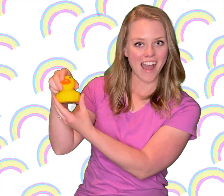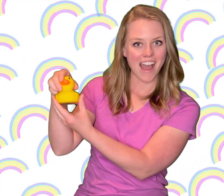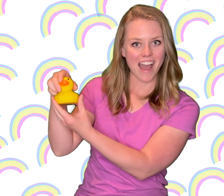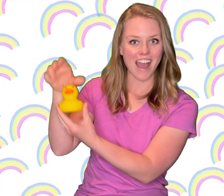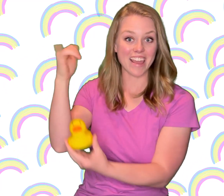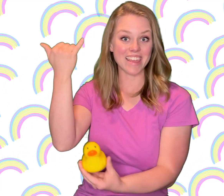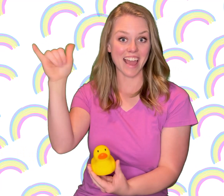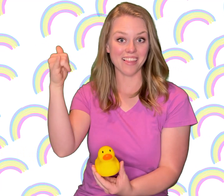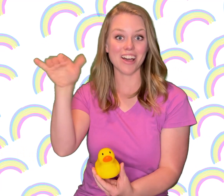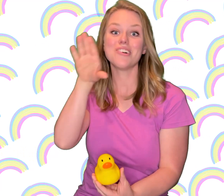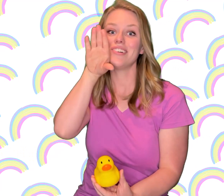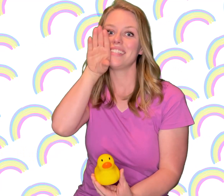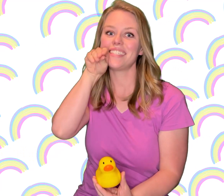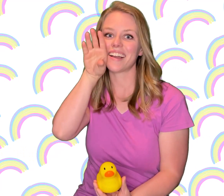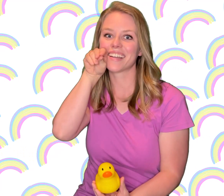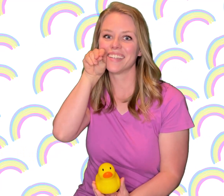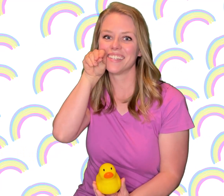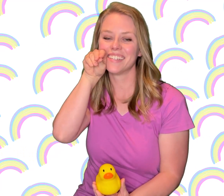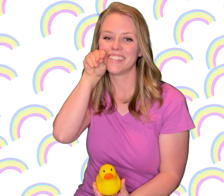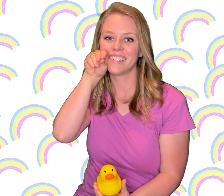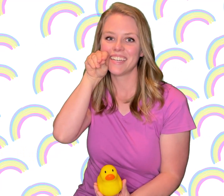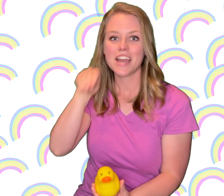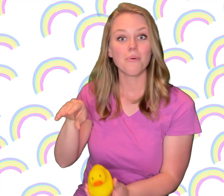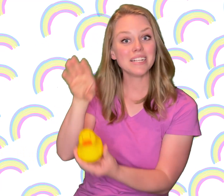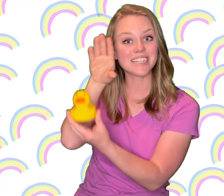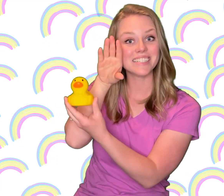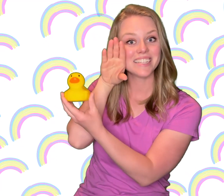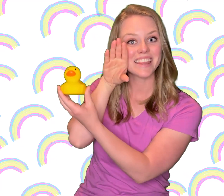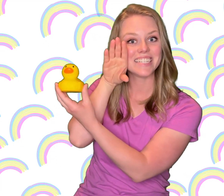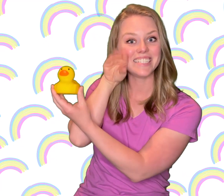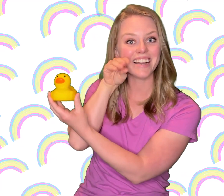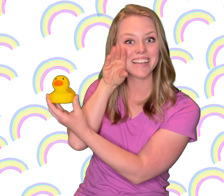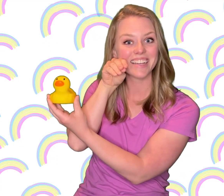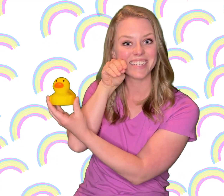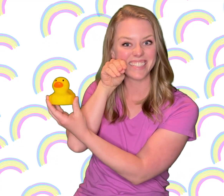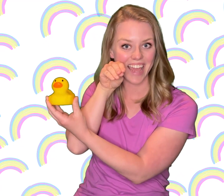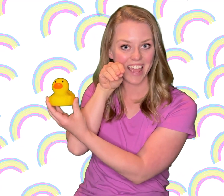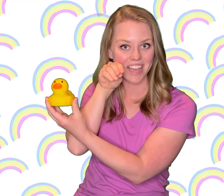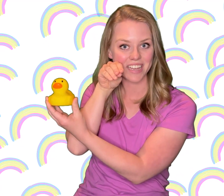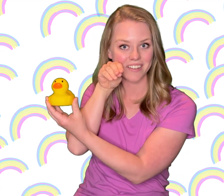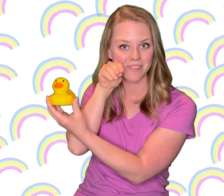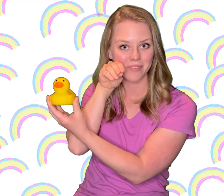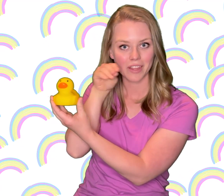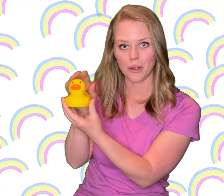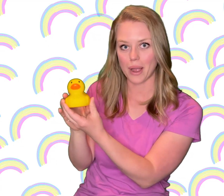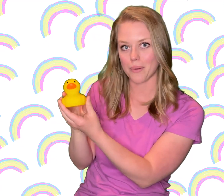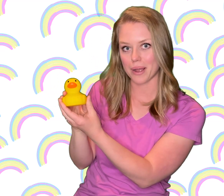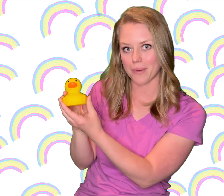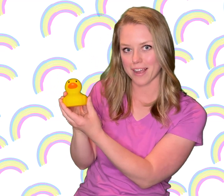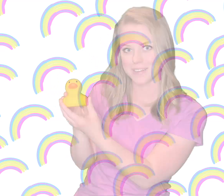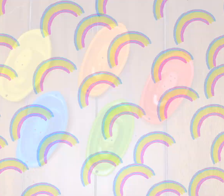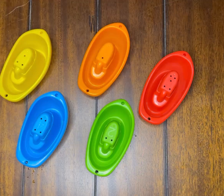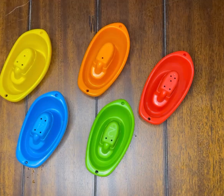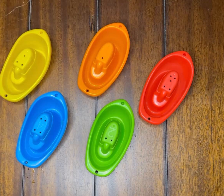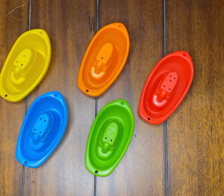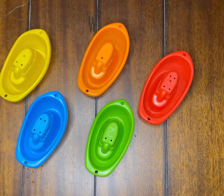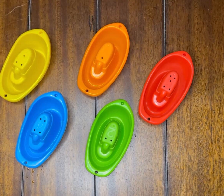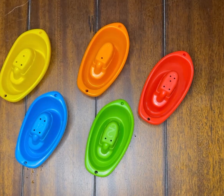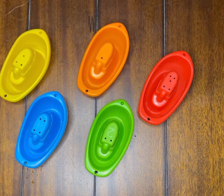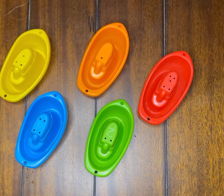A yellow duck. What does the duck say? Quack, quack, quack. Can you point to